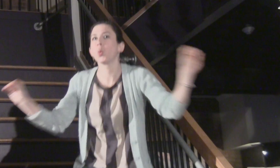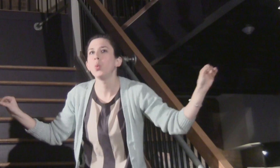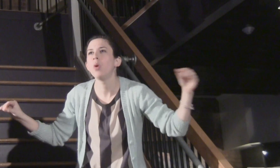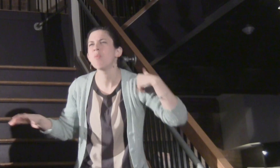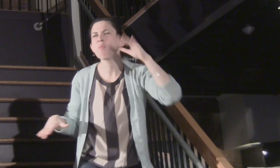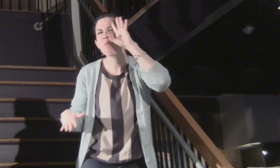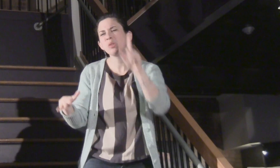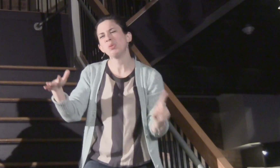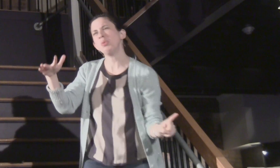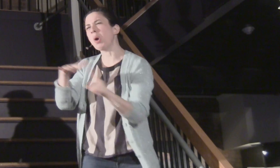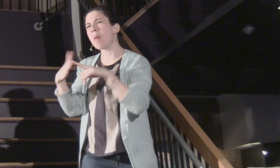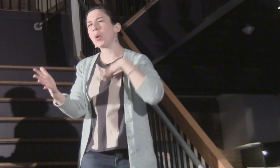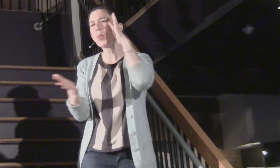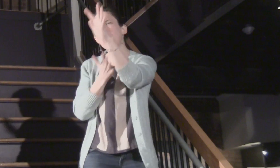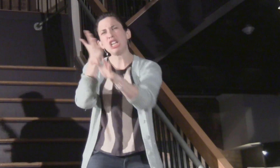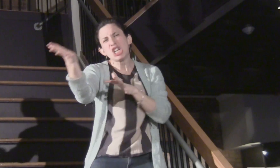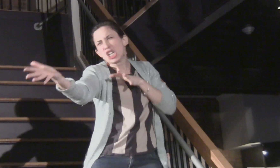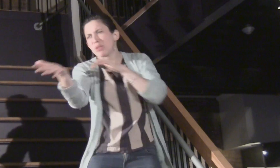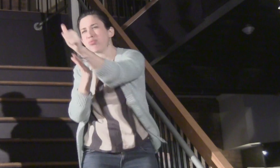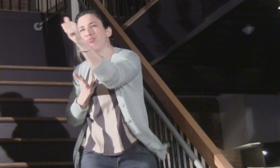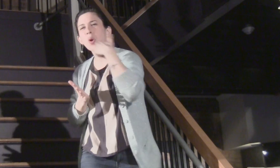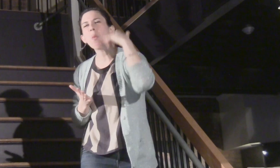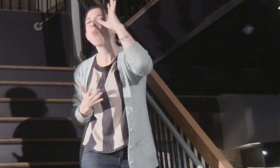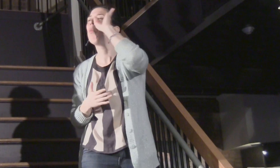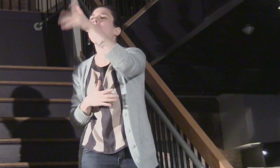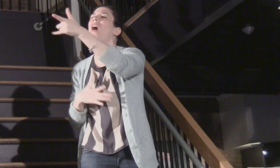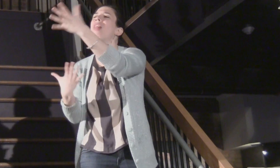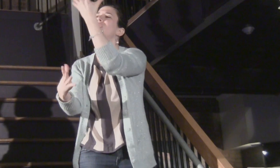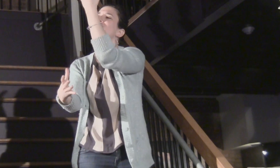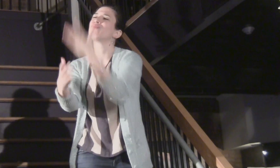and enjoy yourself, because that's going to stop now, I'm going to ruin it.